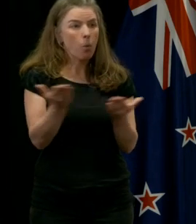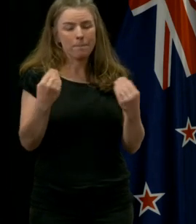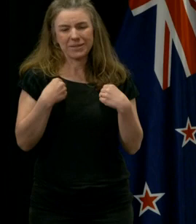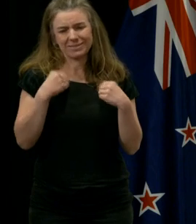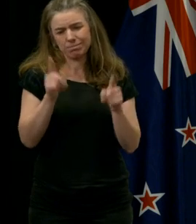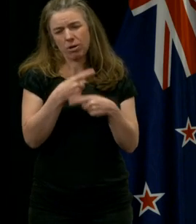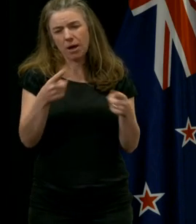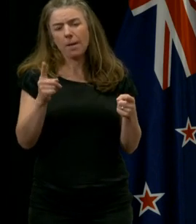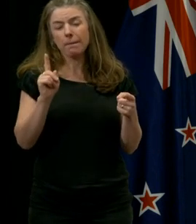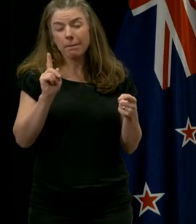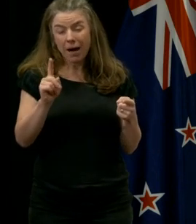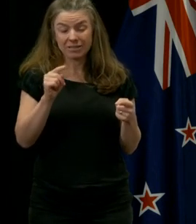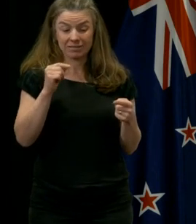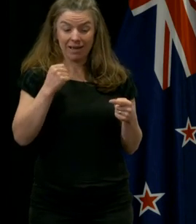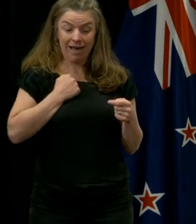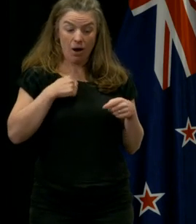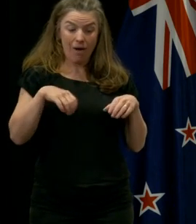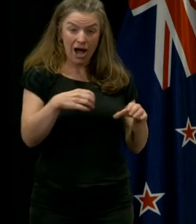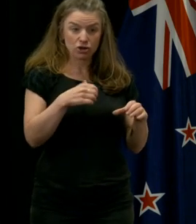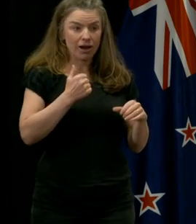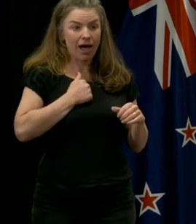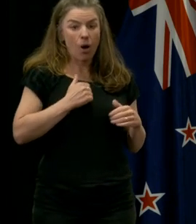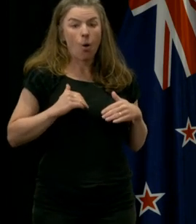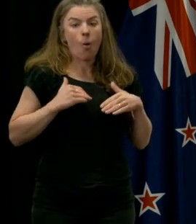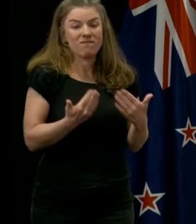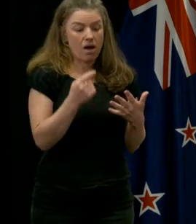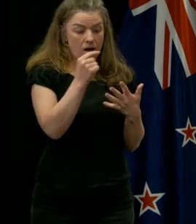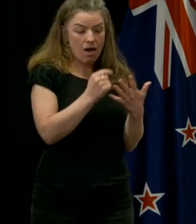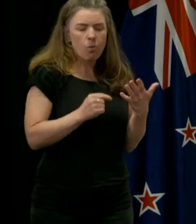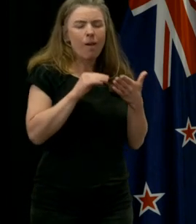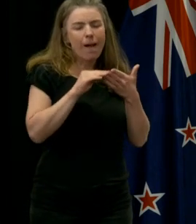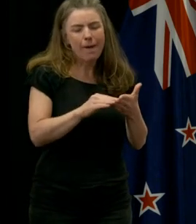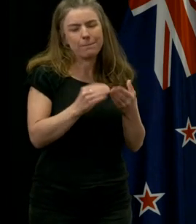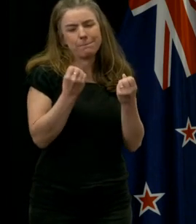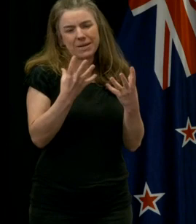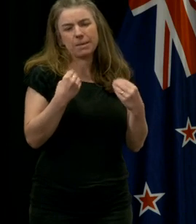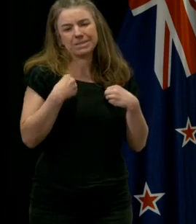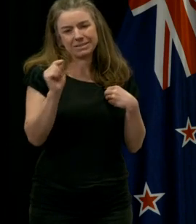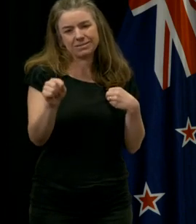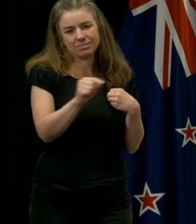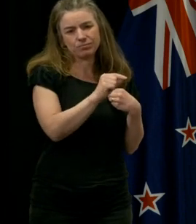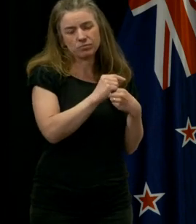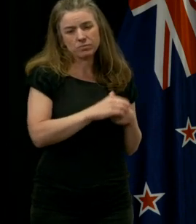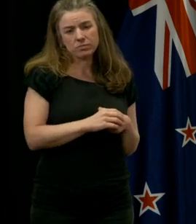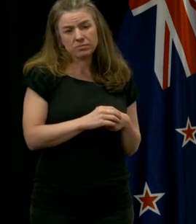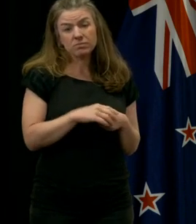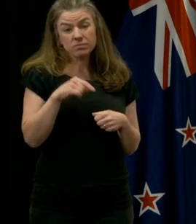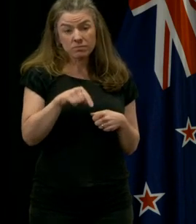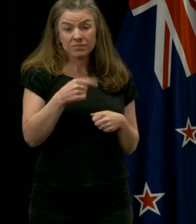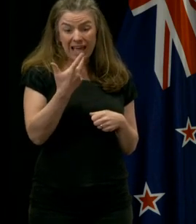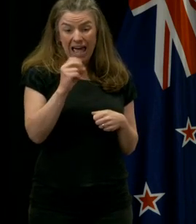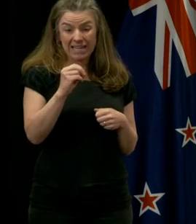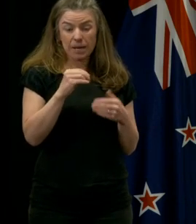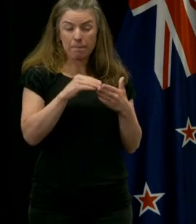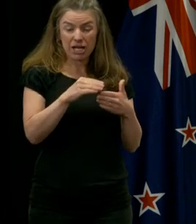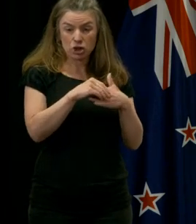believe that these are significant moves that will help a range of businesses. I've got to acknowledge too, we're talking here about an $80 million